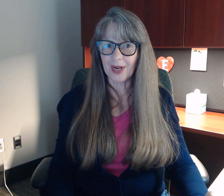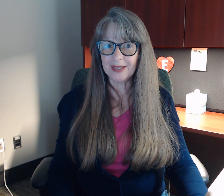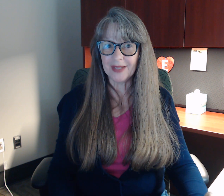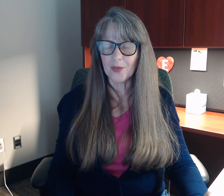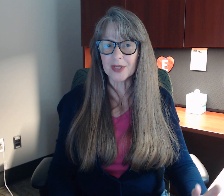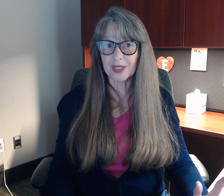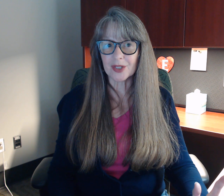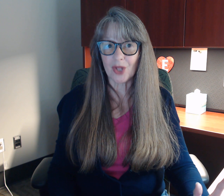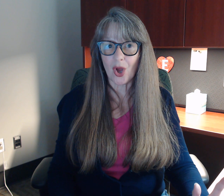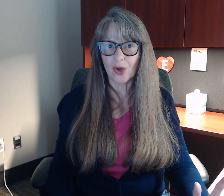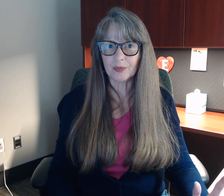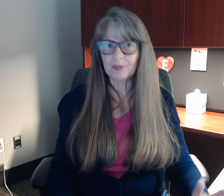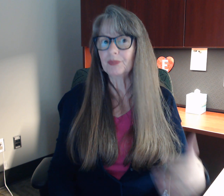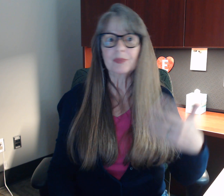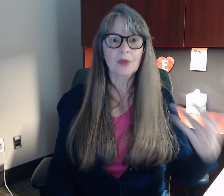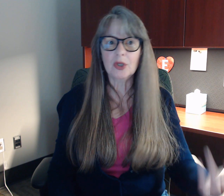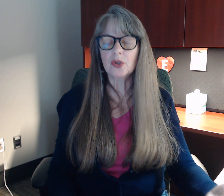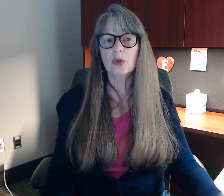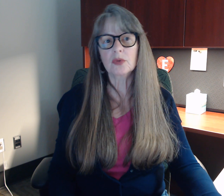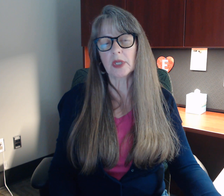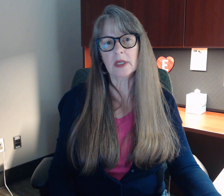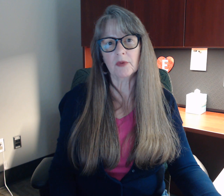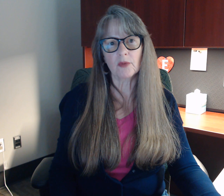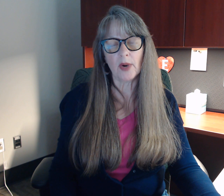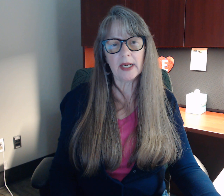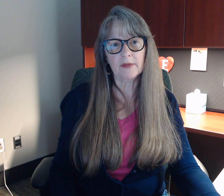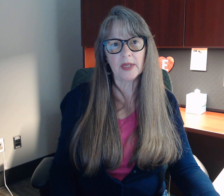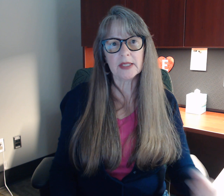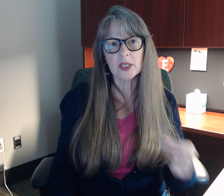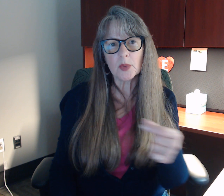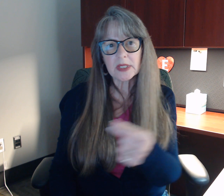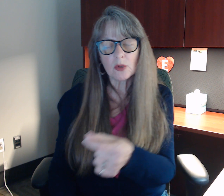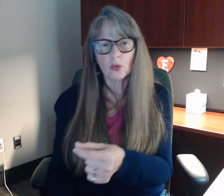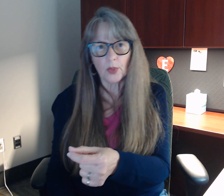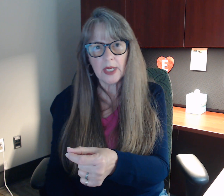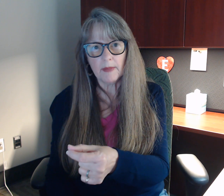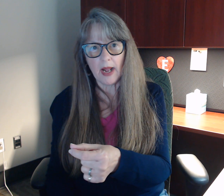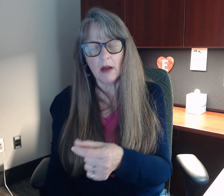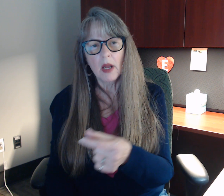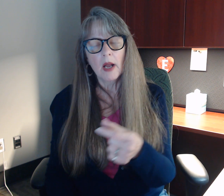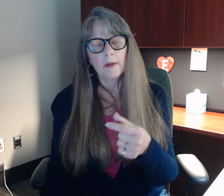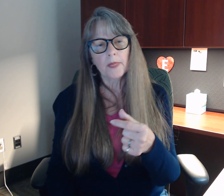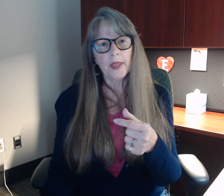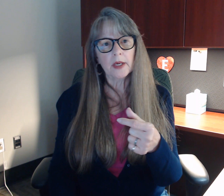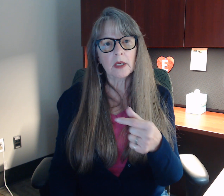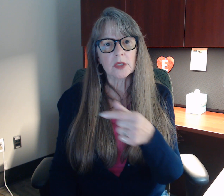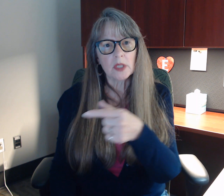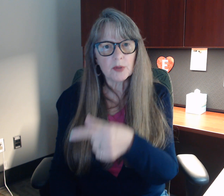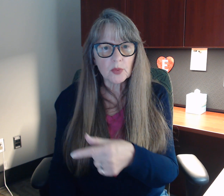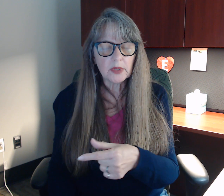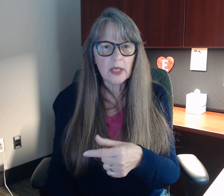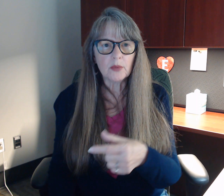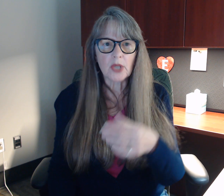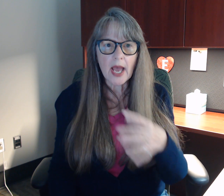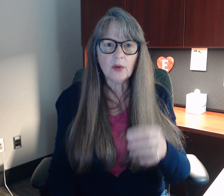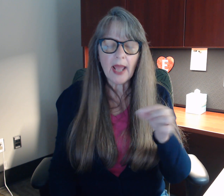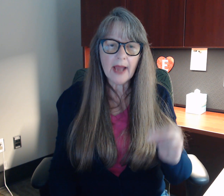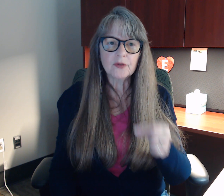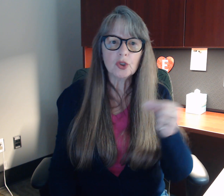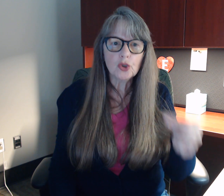It wasn't as long. You could use a different variety of things. That's what's great about the conceptual language. I don't have to